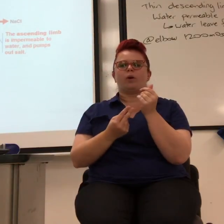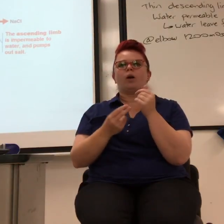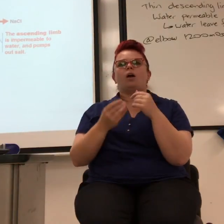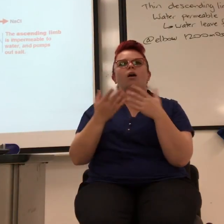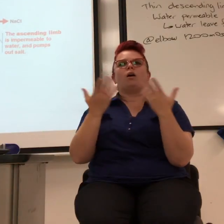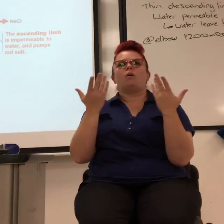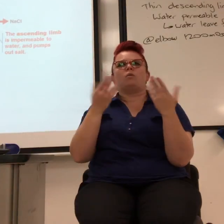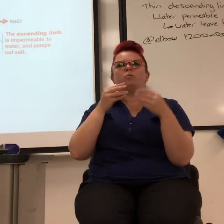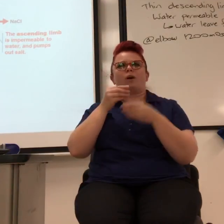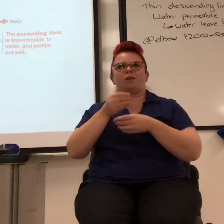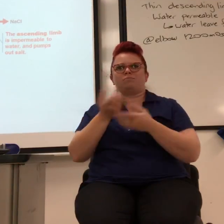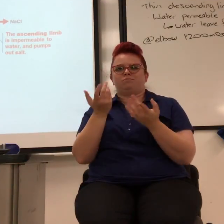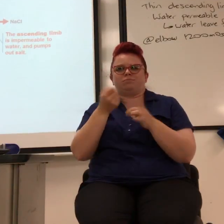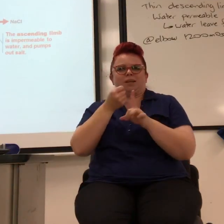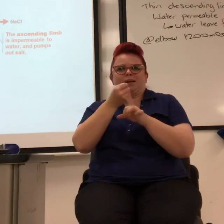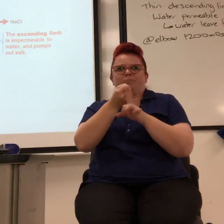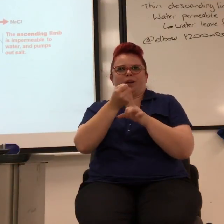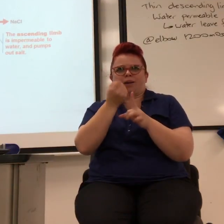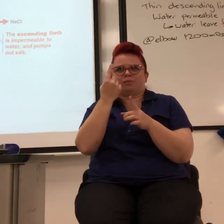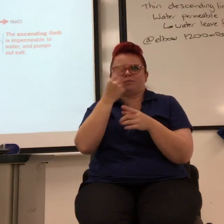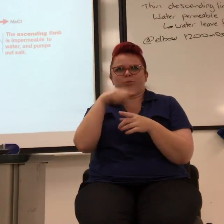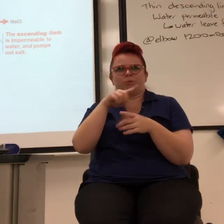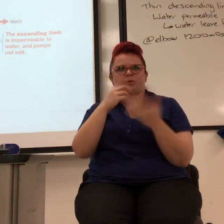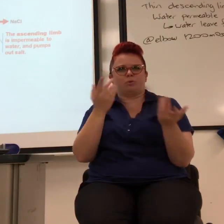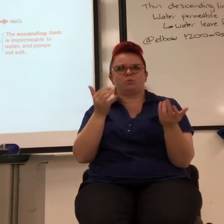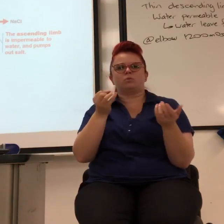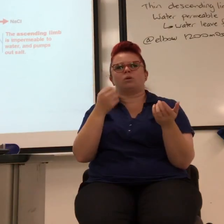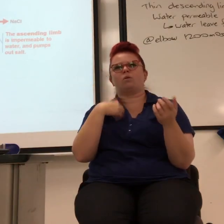what effect does that have? So let me